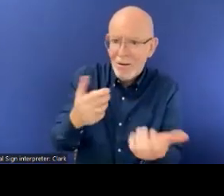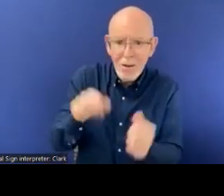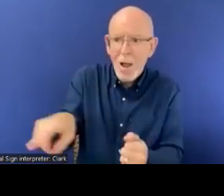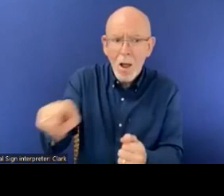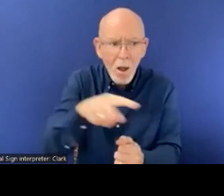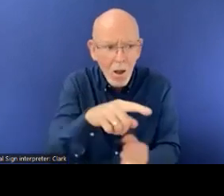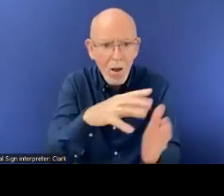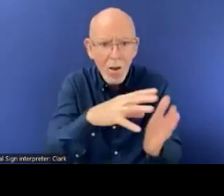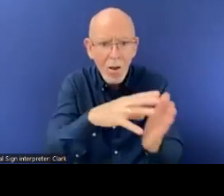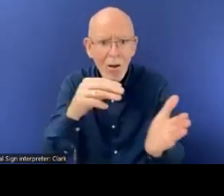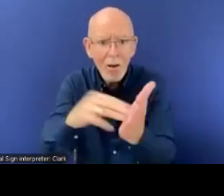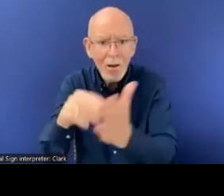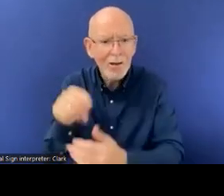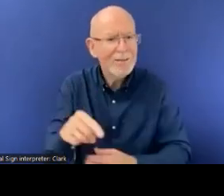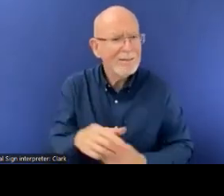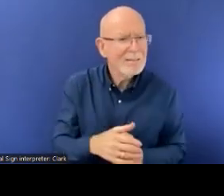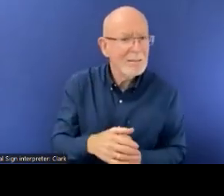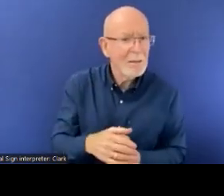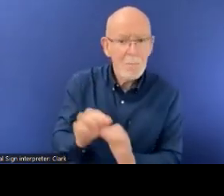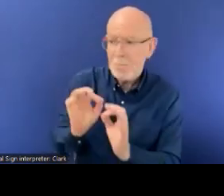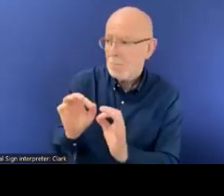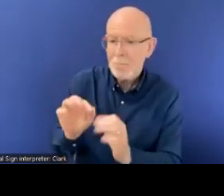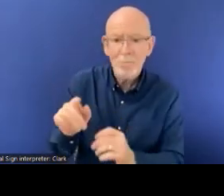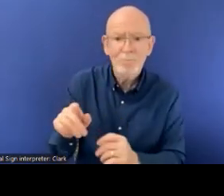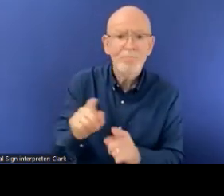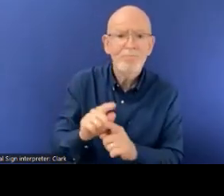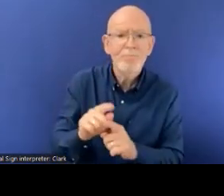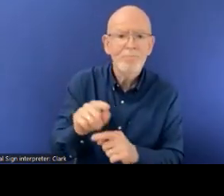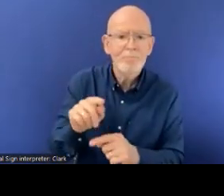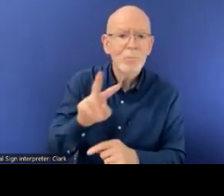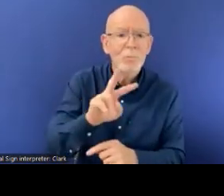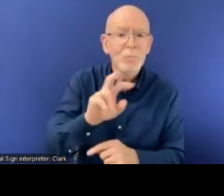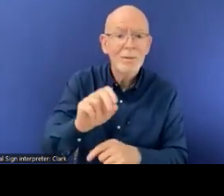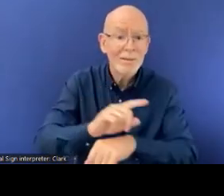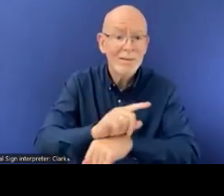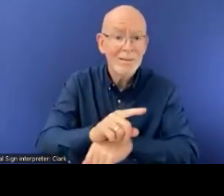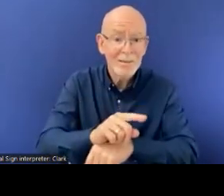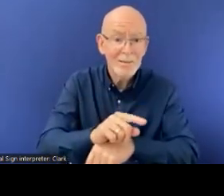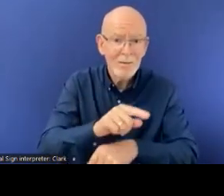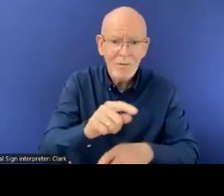Salome, Quentin, Werner, then Priya. Very briefly, Salome.